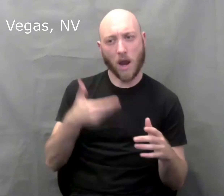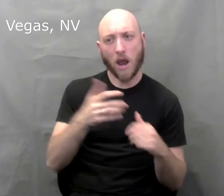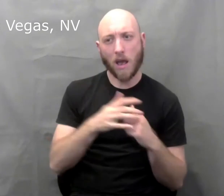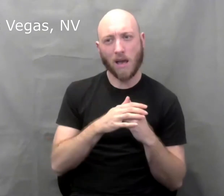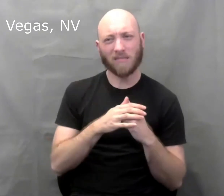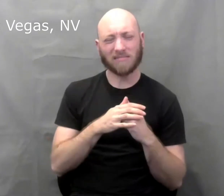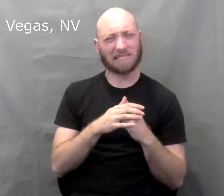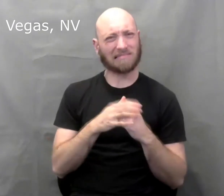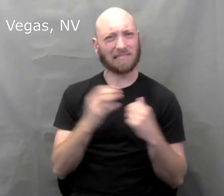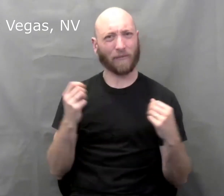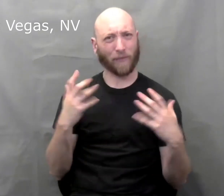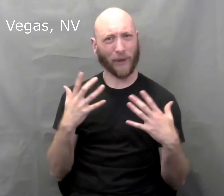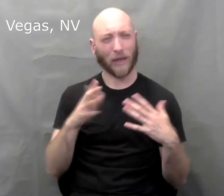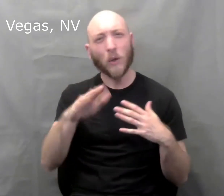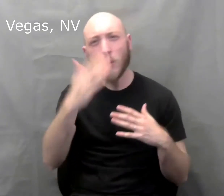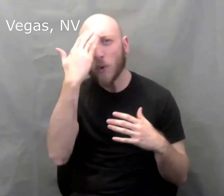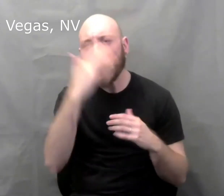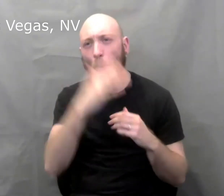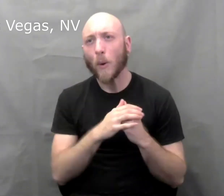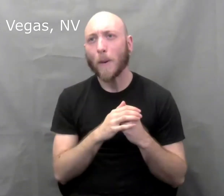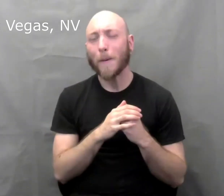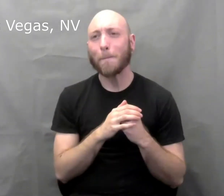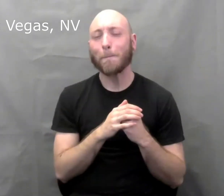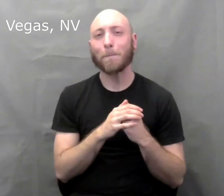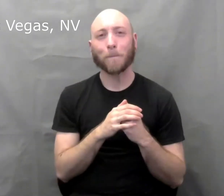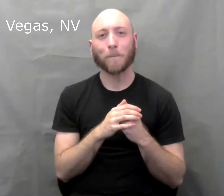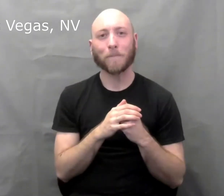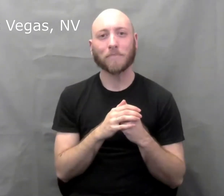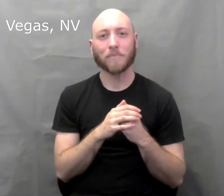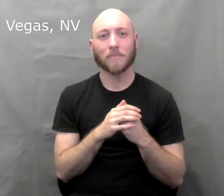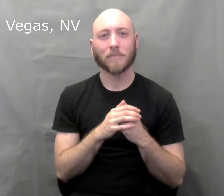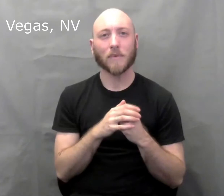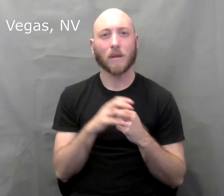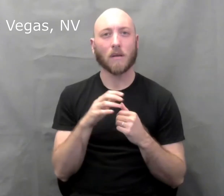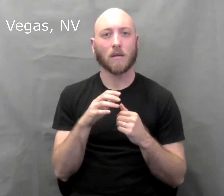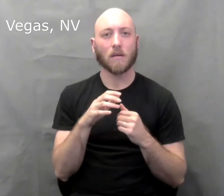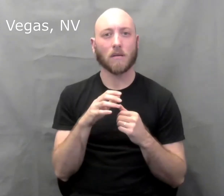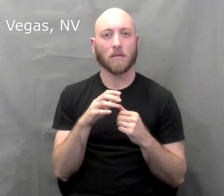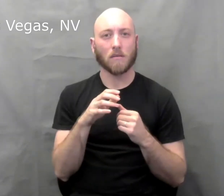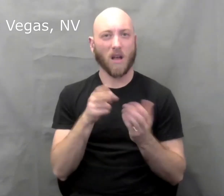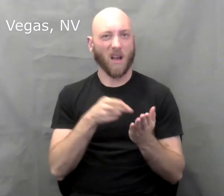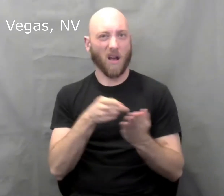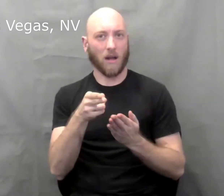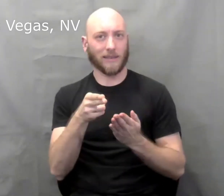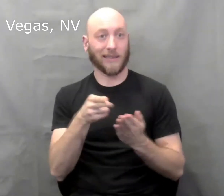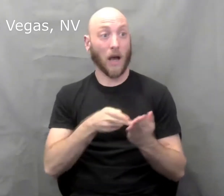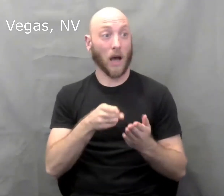the concept of learning how to be honest with not only others, but with myself was really, really difficult for